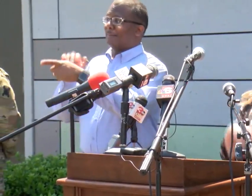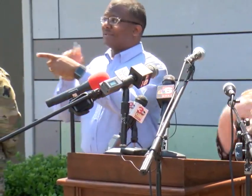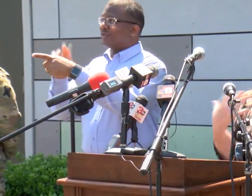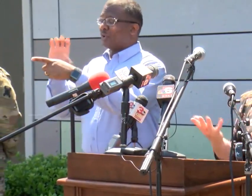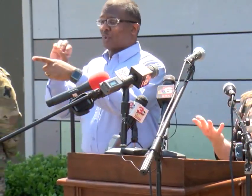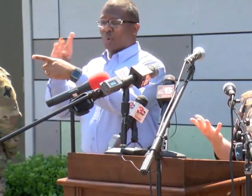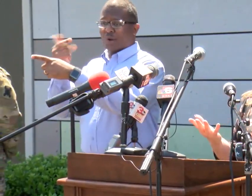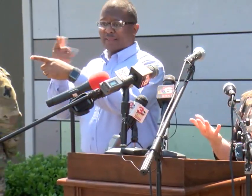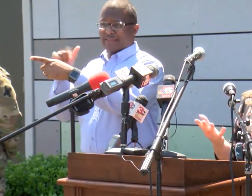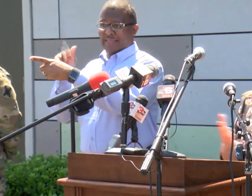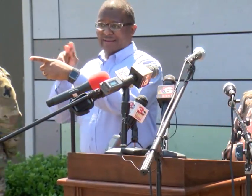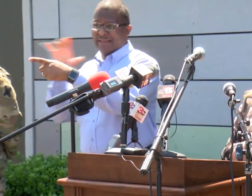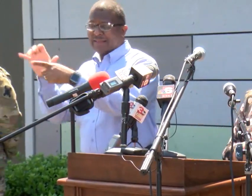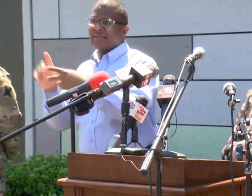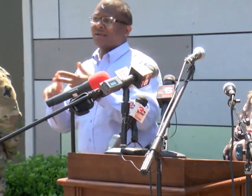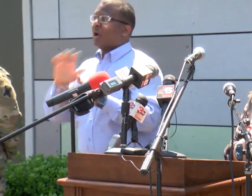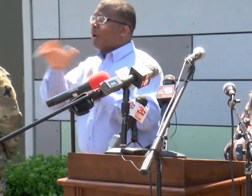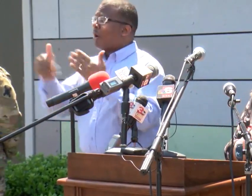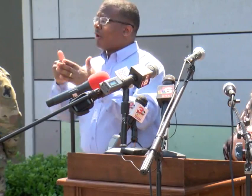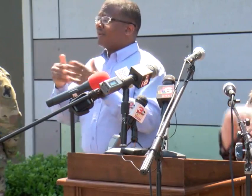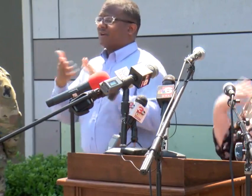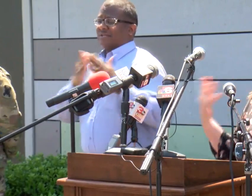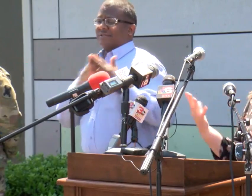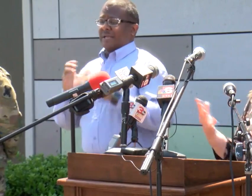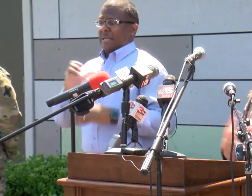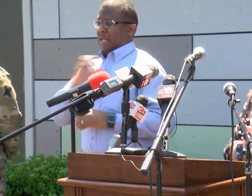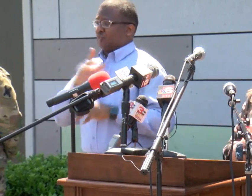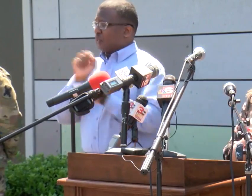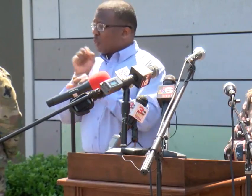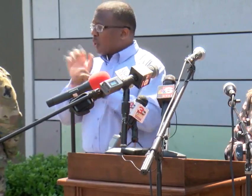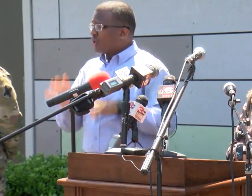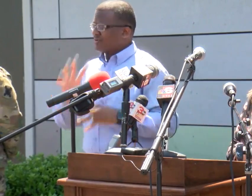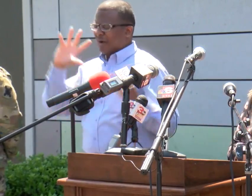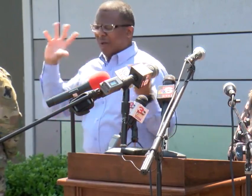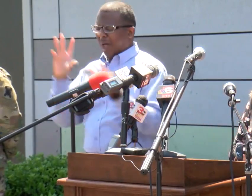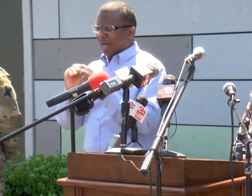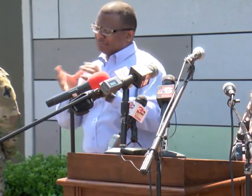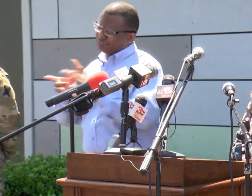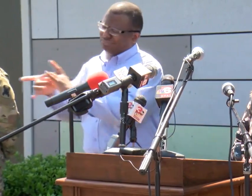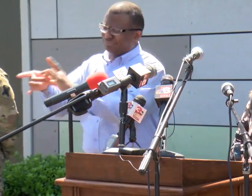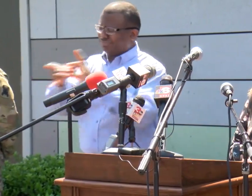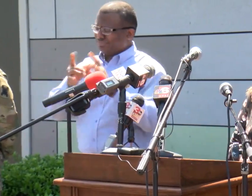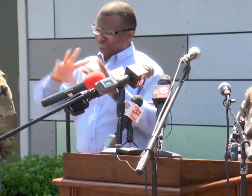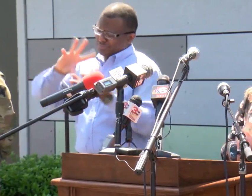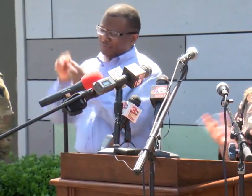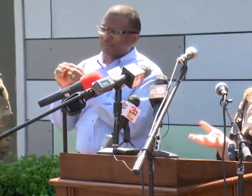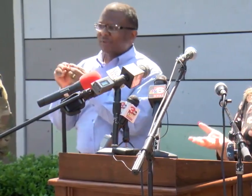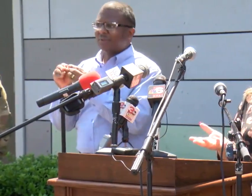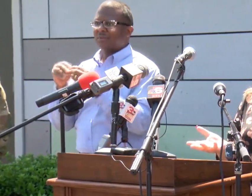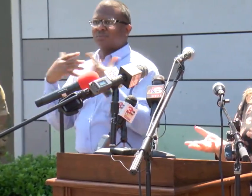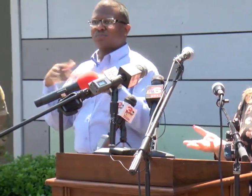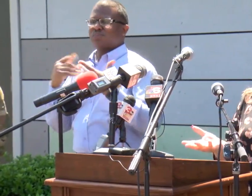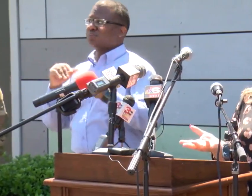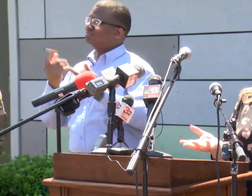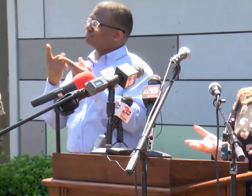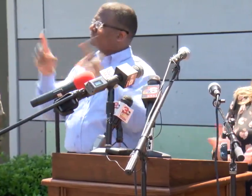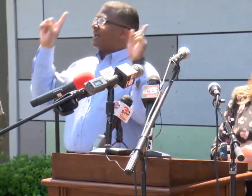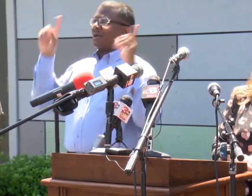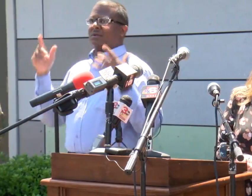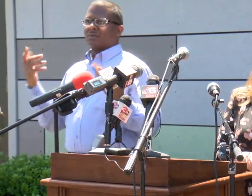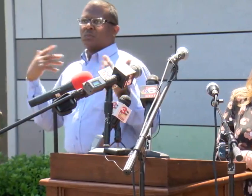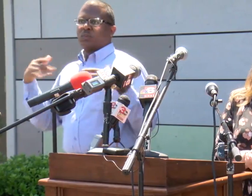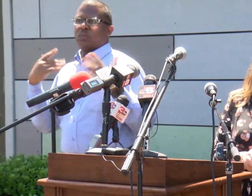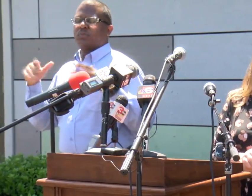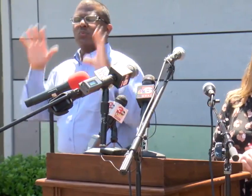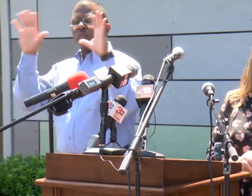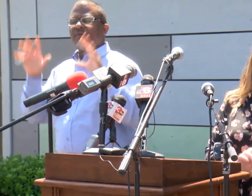Organic, that all of our city council workers, everybody who came together to make this possible, what a tremendous blessing it is.